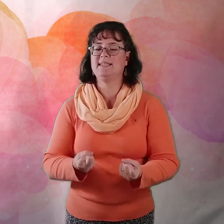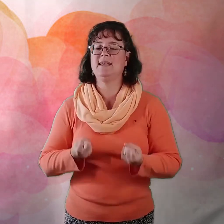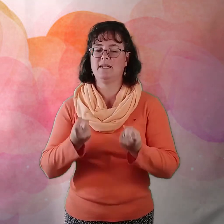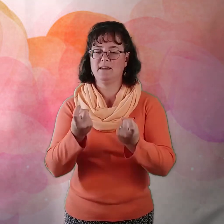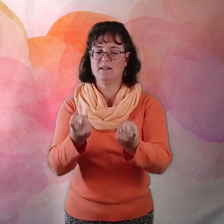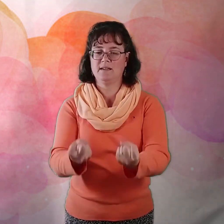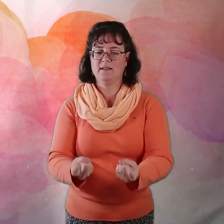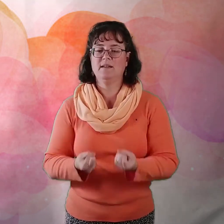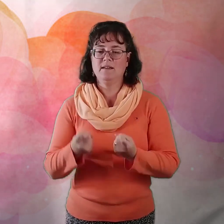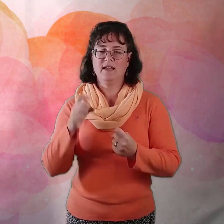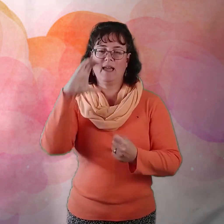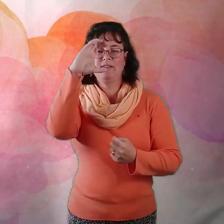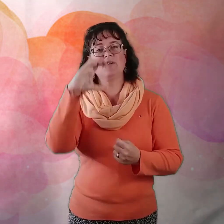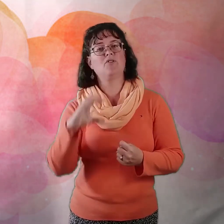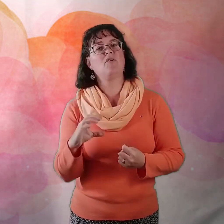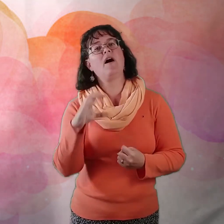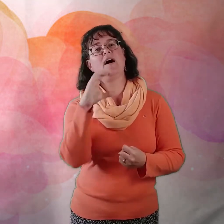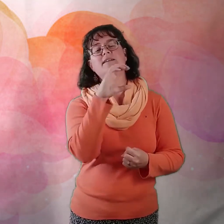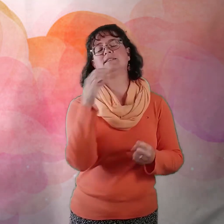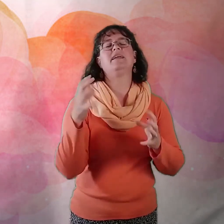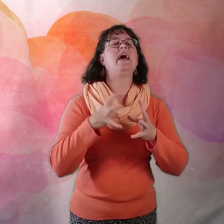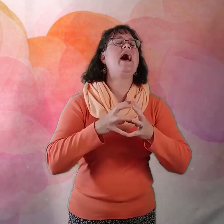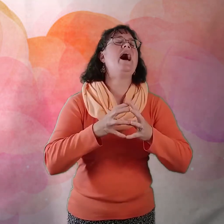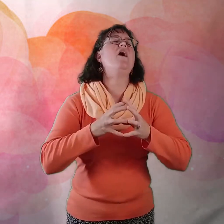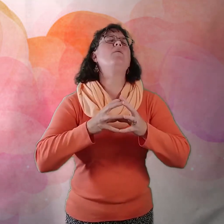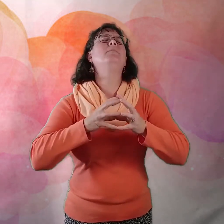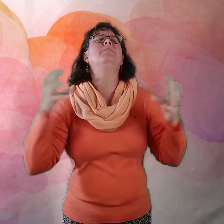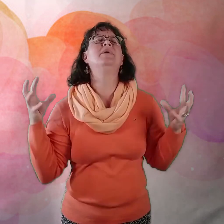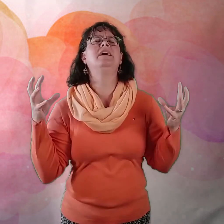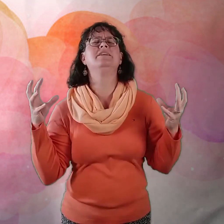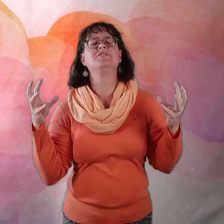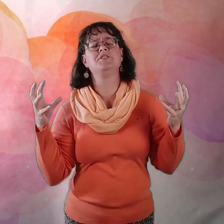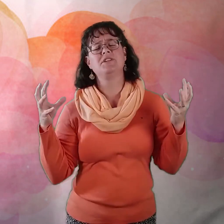sin and the cross and how much